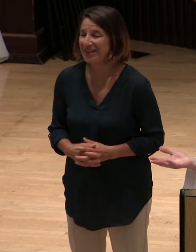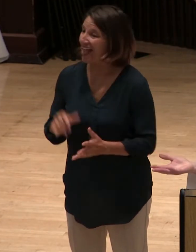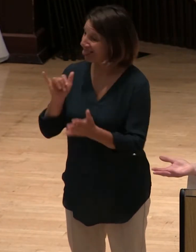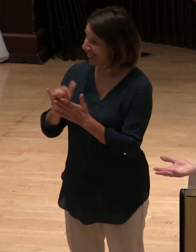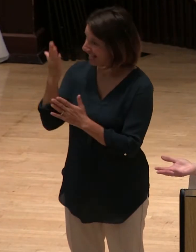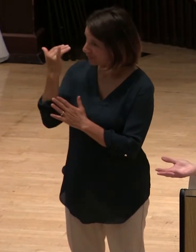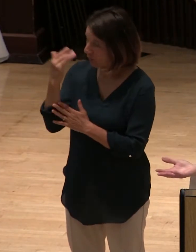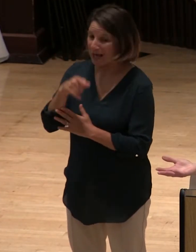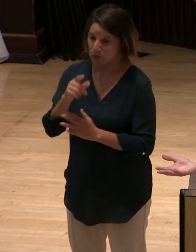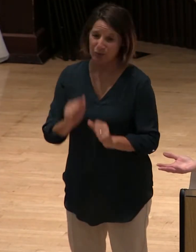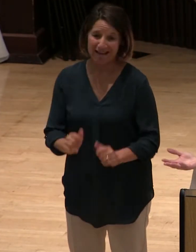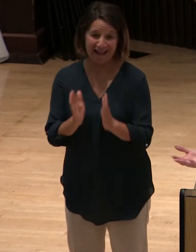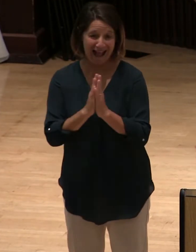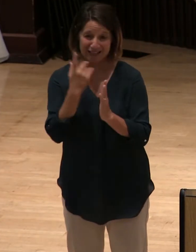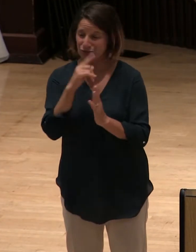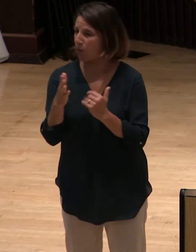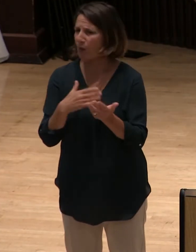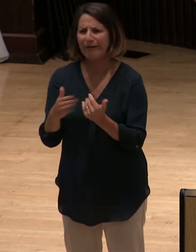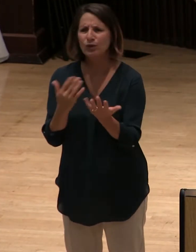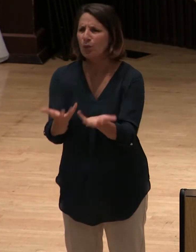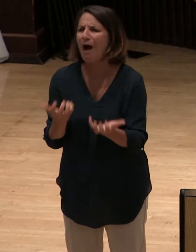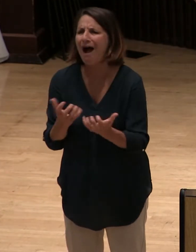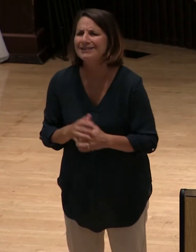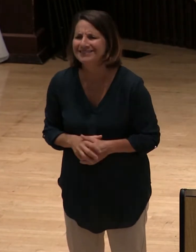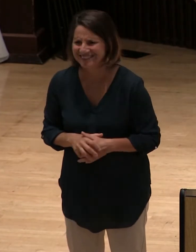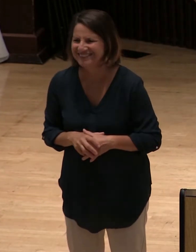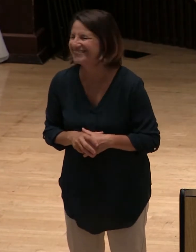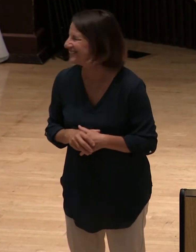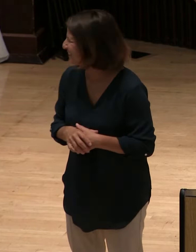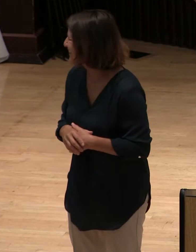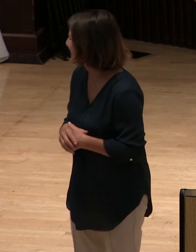why you can ask for whatever you want."